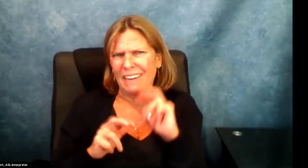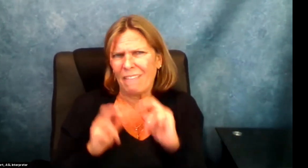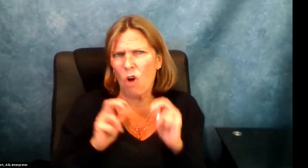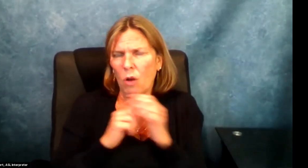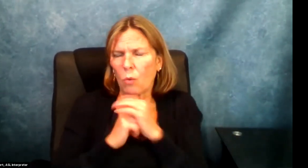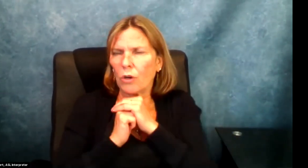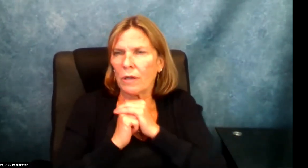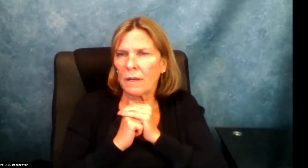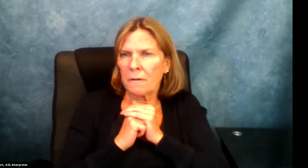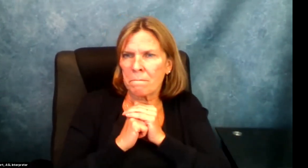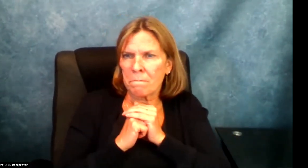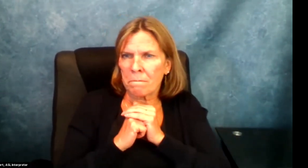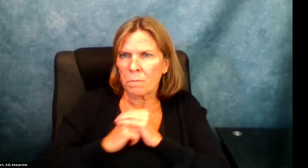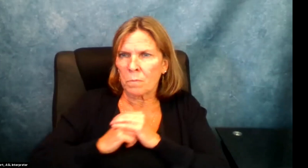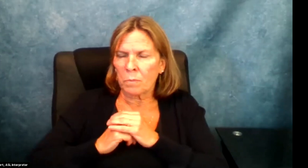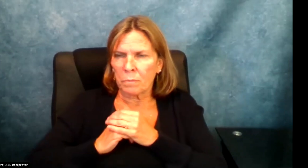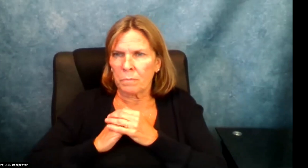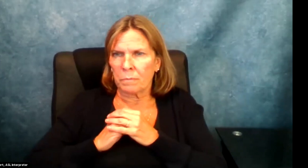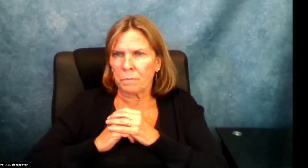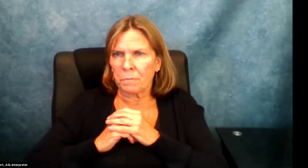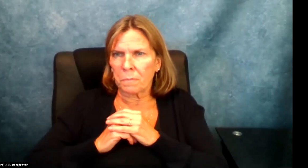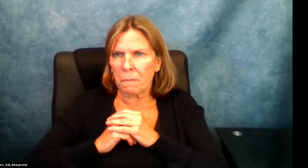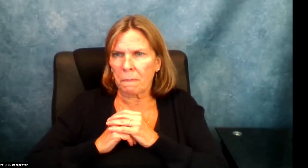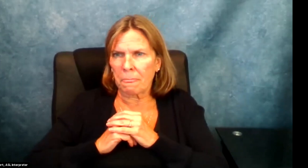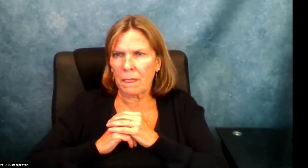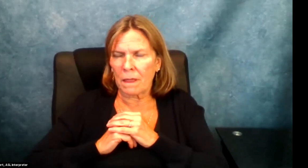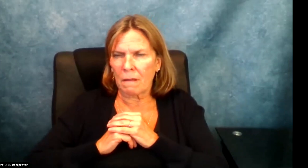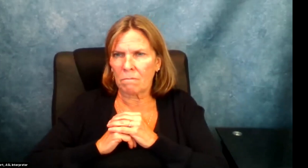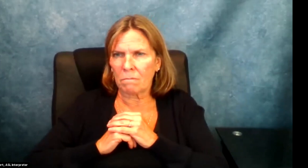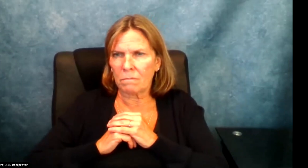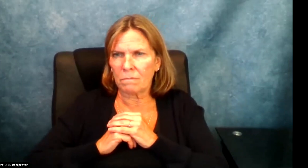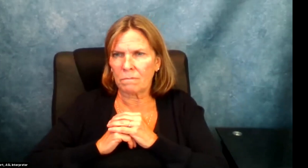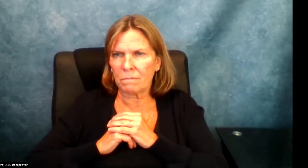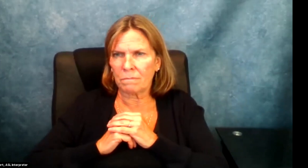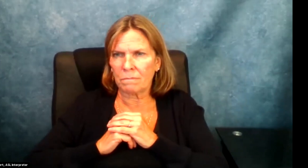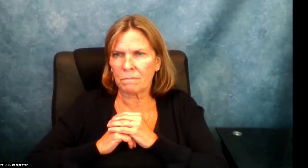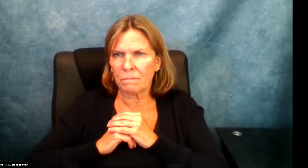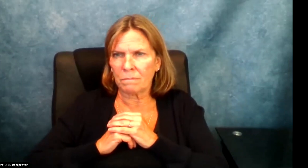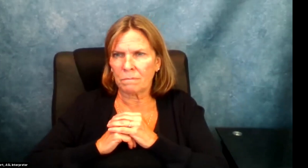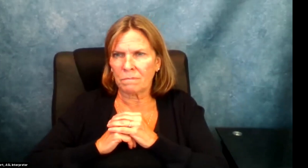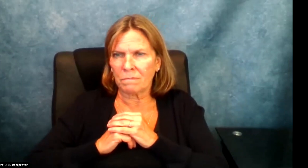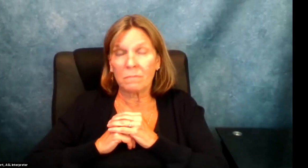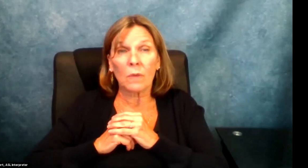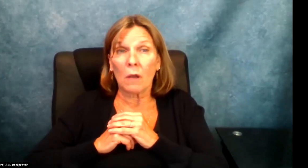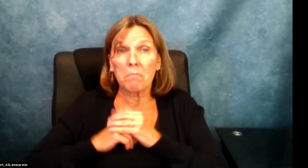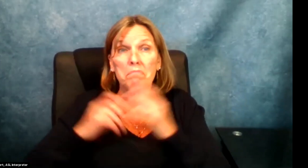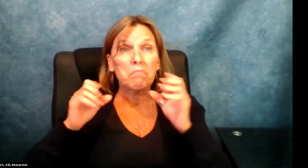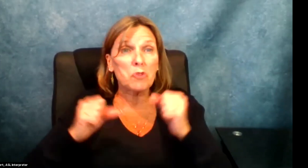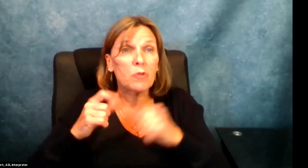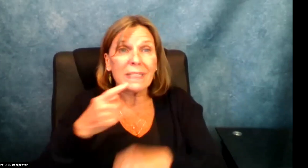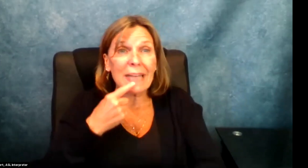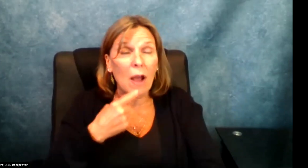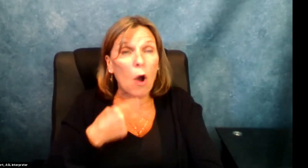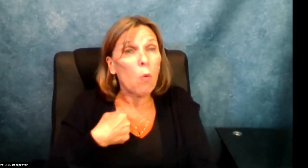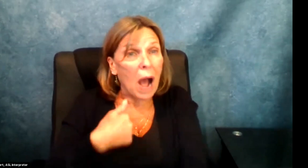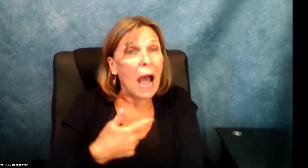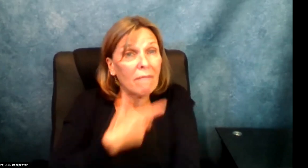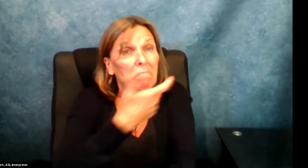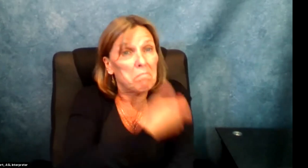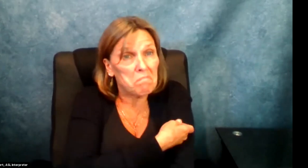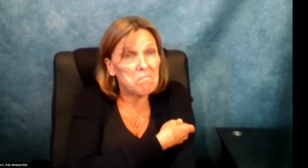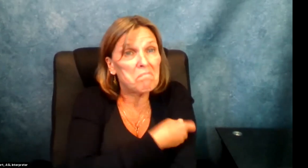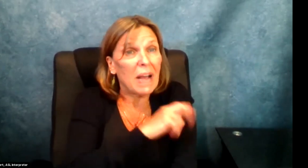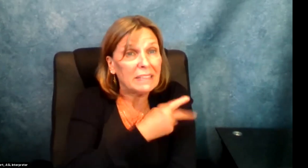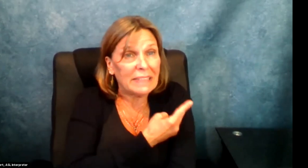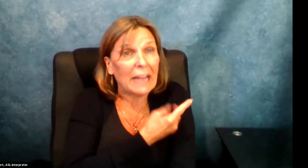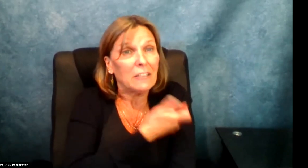say, "Oh, I got my second shot. I'm going to be immune on this day. I'd love to hang out with other folks. Like, let me know